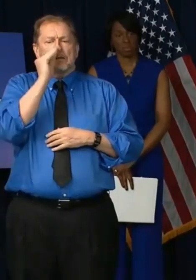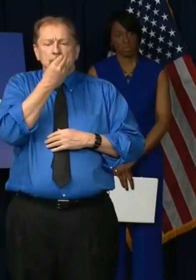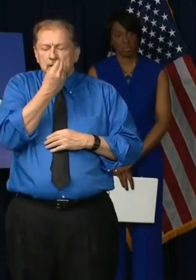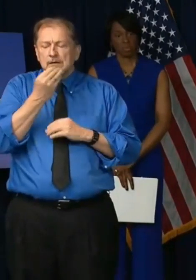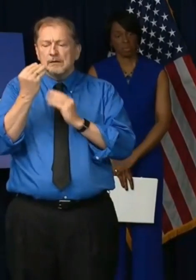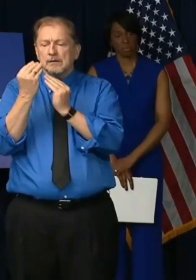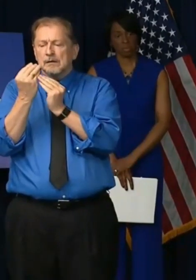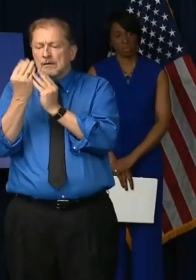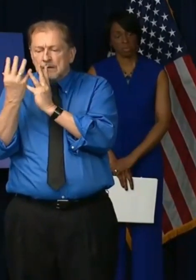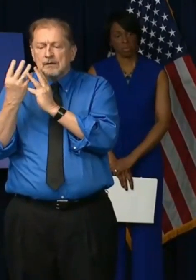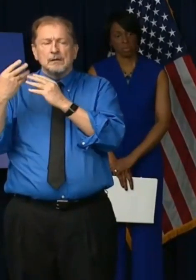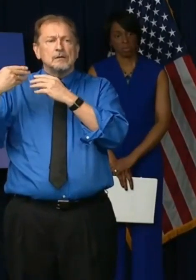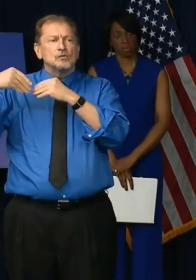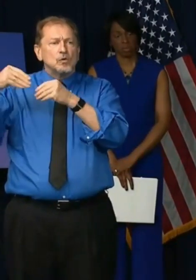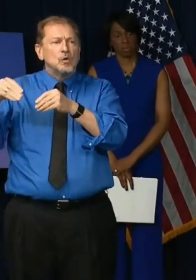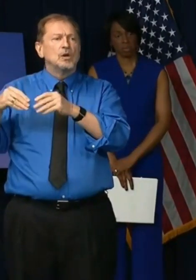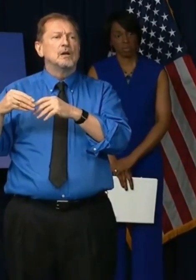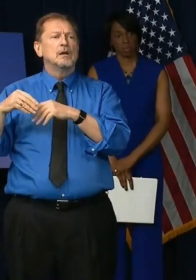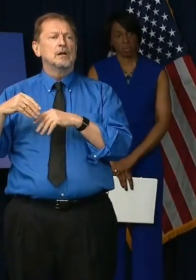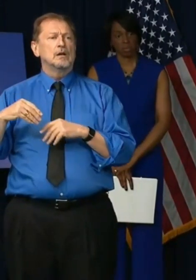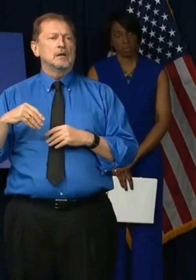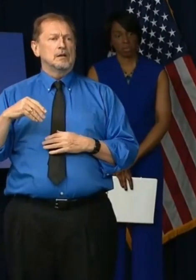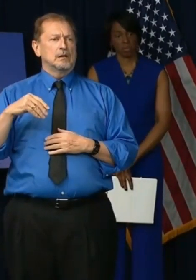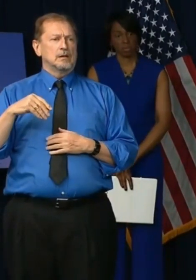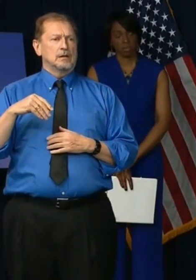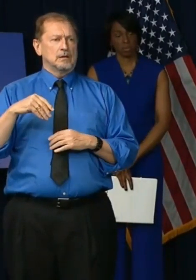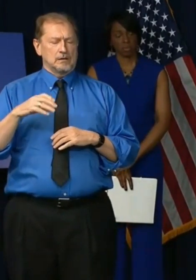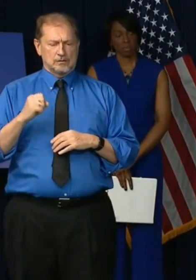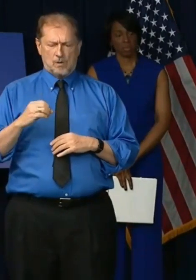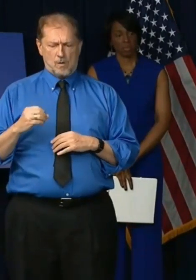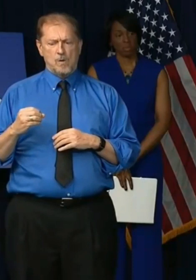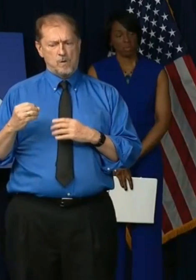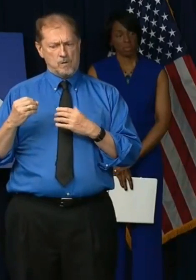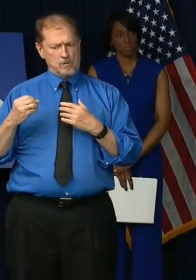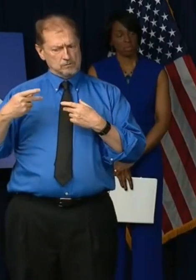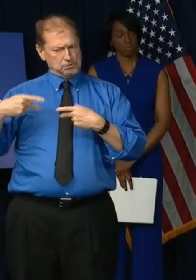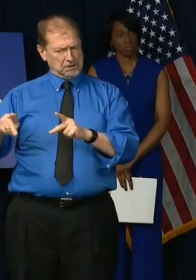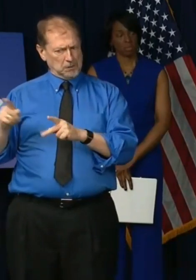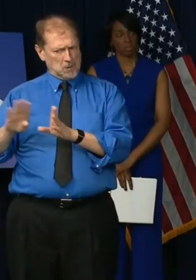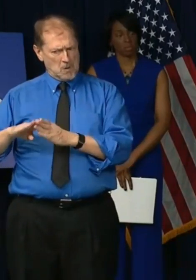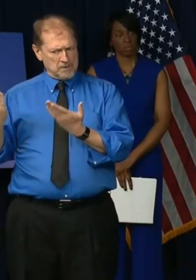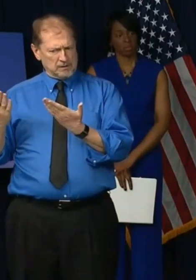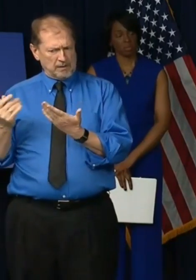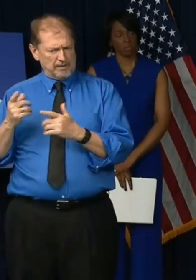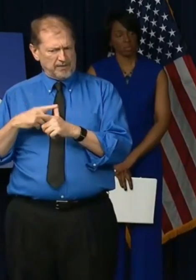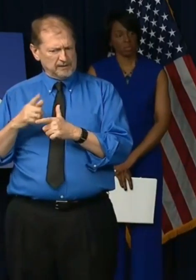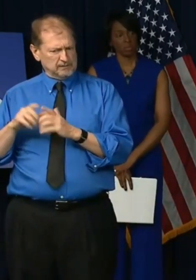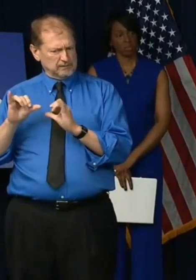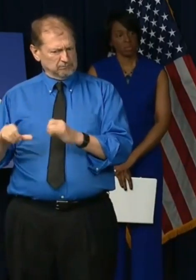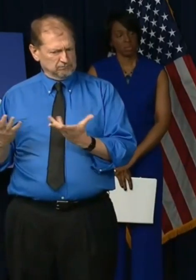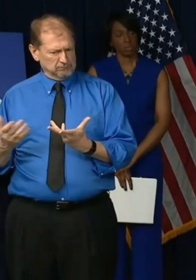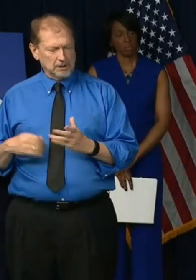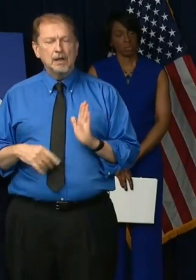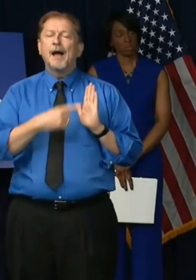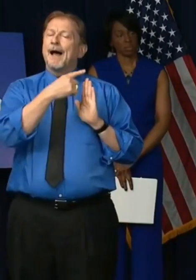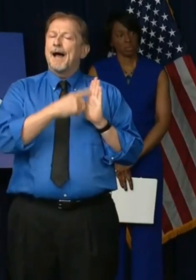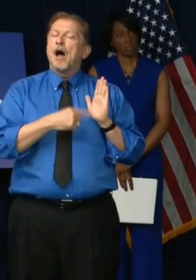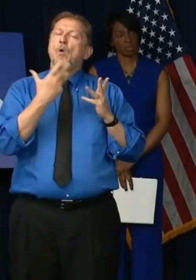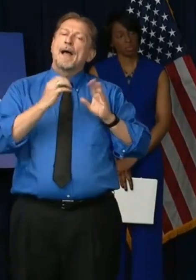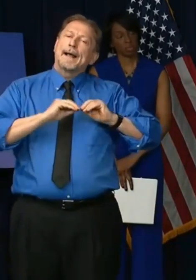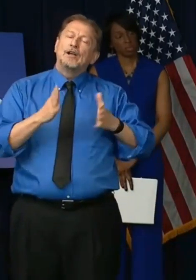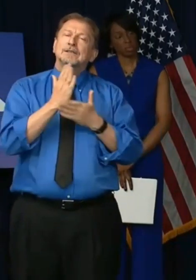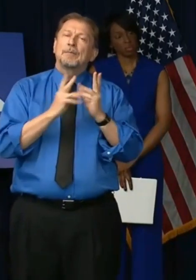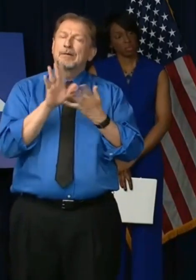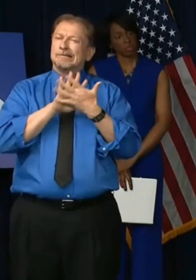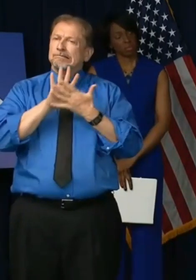landscaping needs were already allowed to stay open. What specifically does this modification change? Actually, nothing. It just makes it much more explicit. There were people